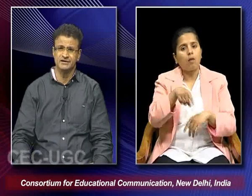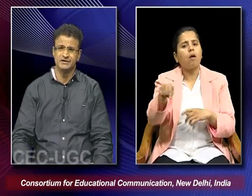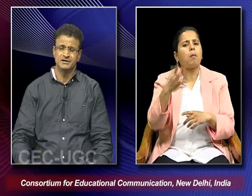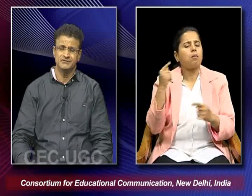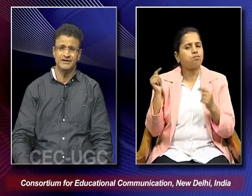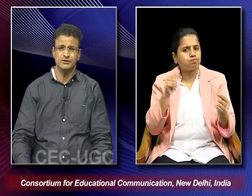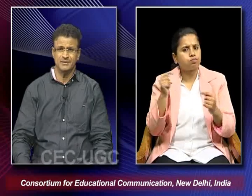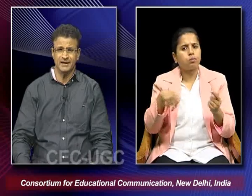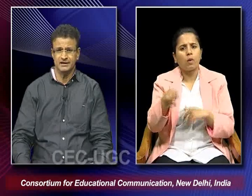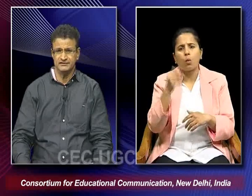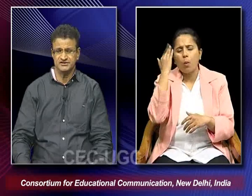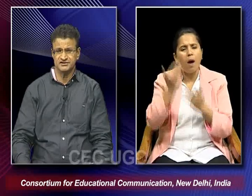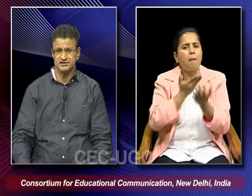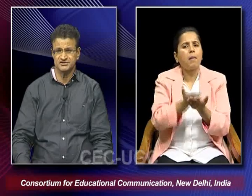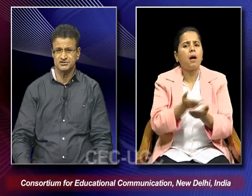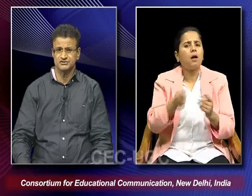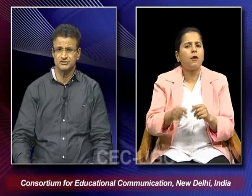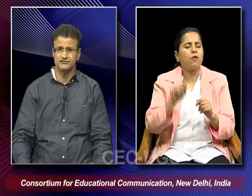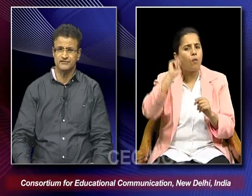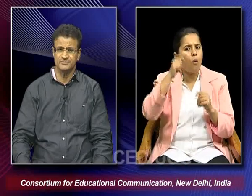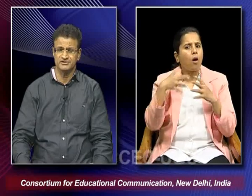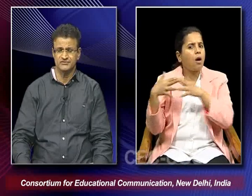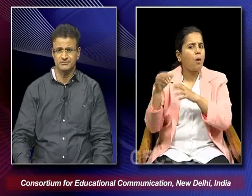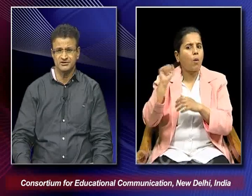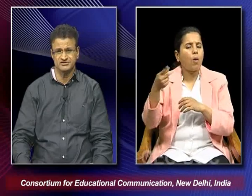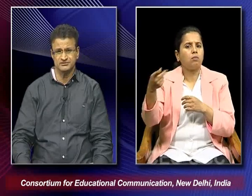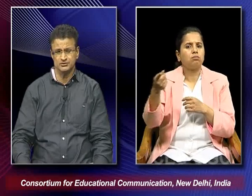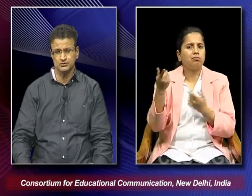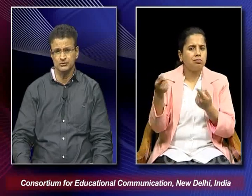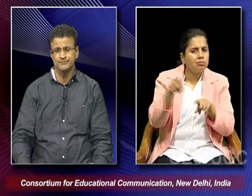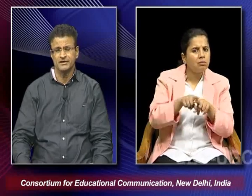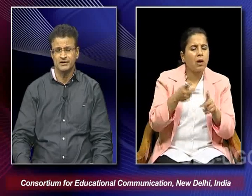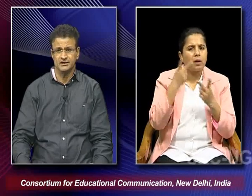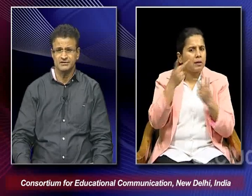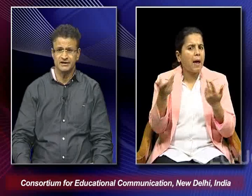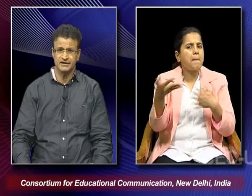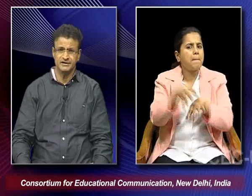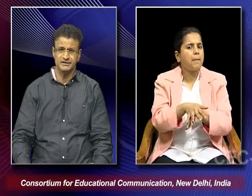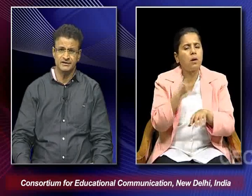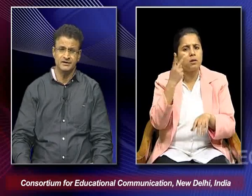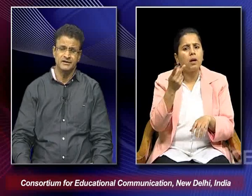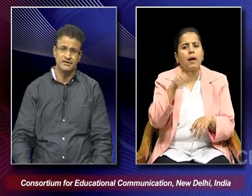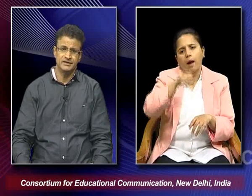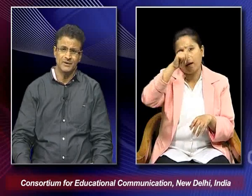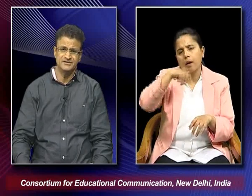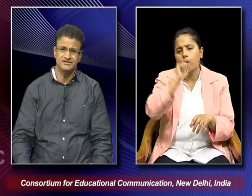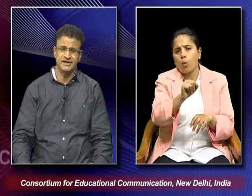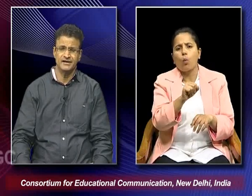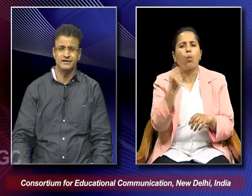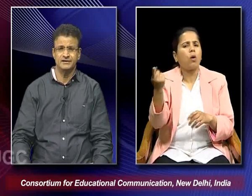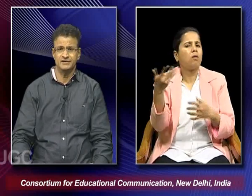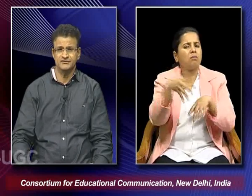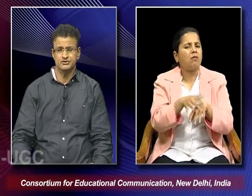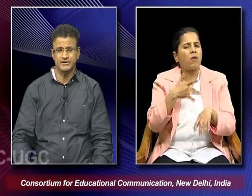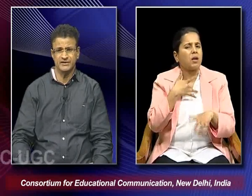that why to apply the Western constructs of the feminist film criticism to the Indian ones,